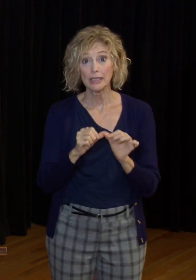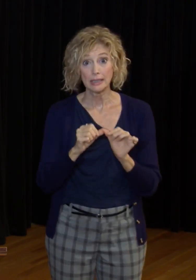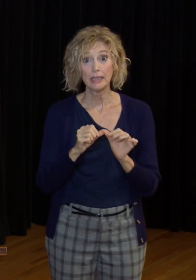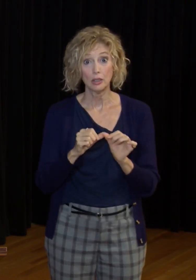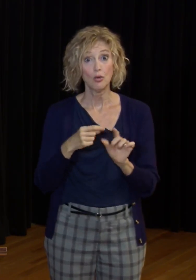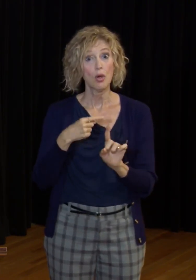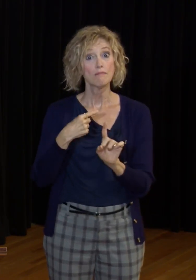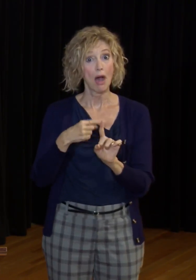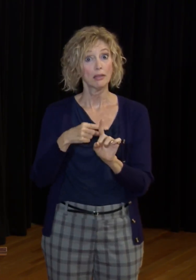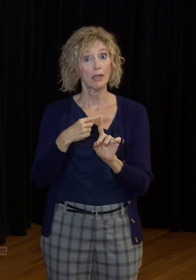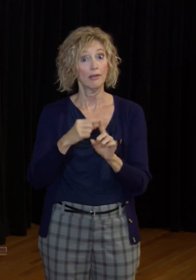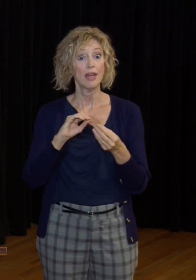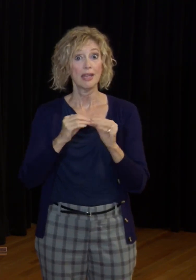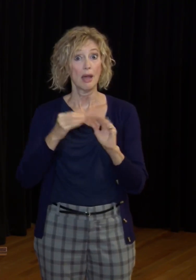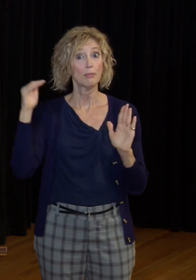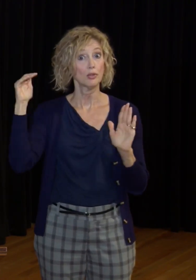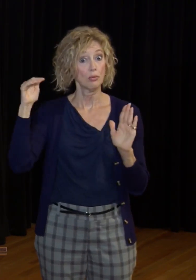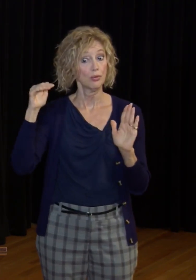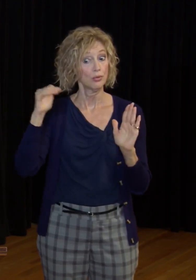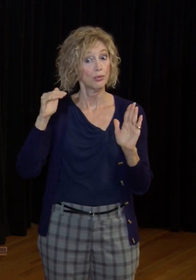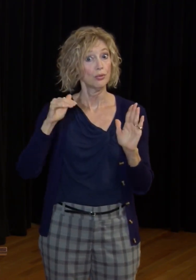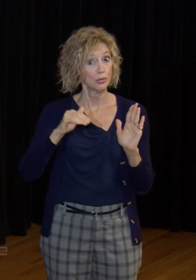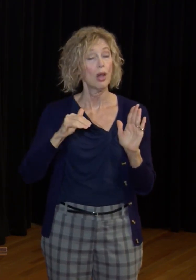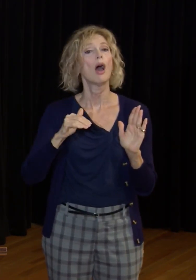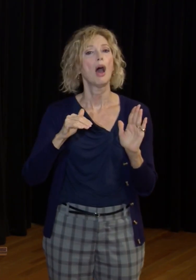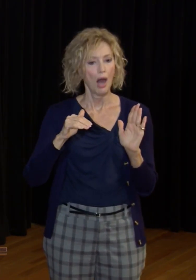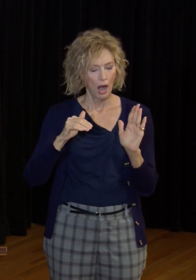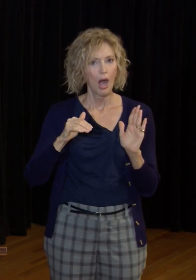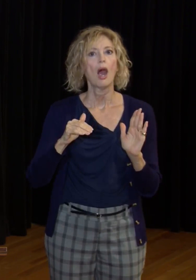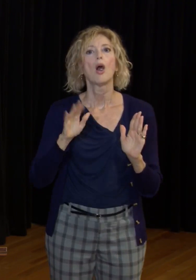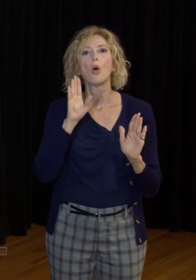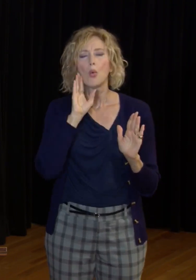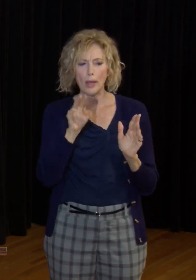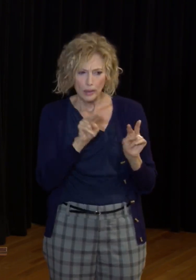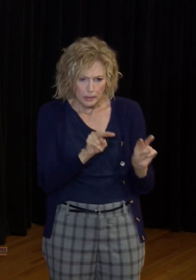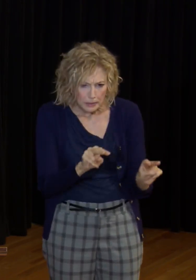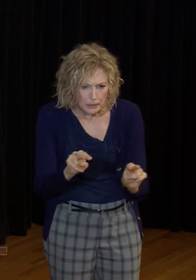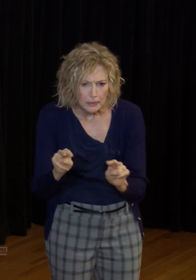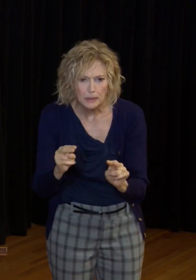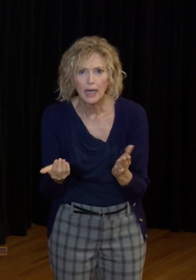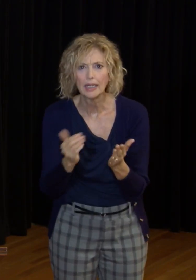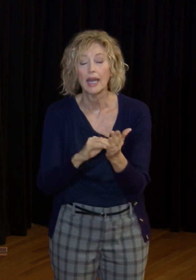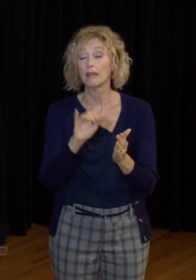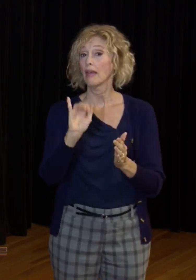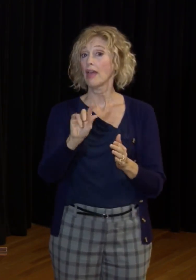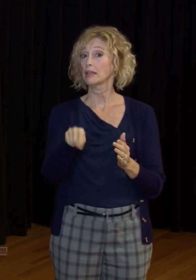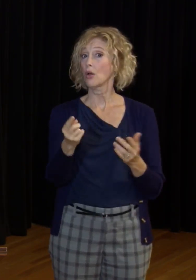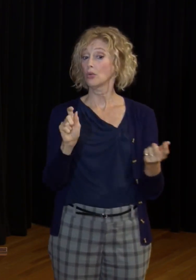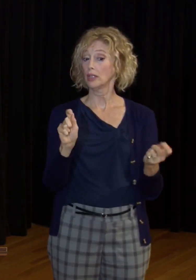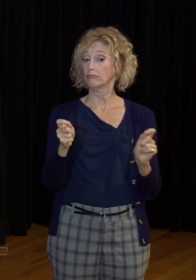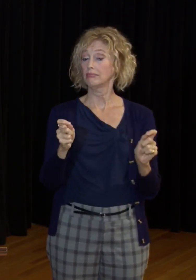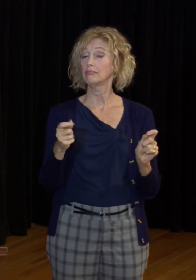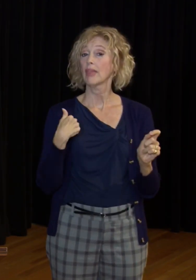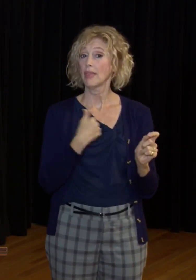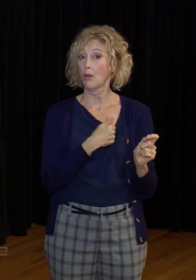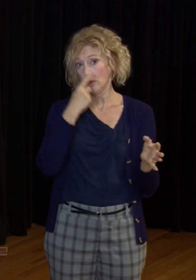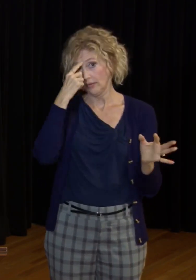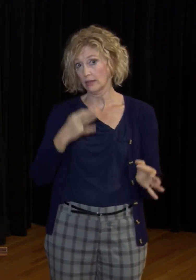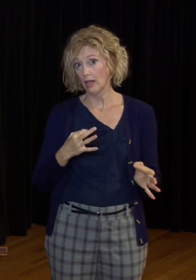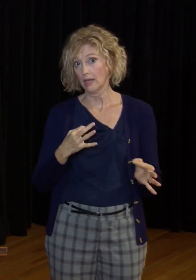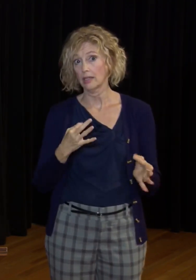positive trend, the sooner the better. You know, we will look at all of this. And so really, that's the adjustment we've made and what I wanted to share with everybody